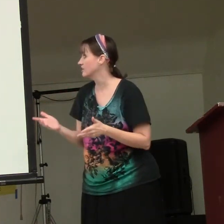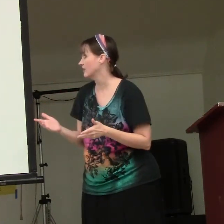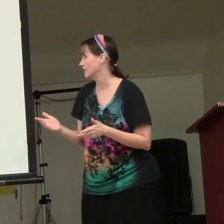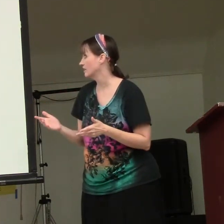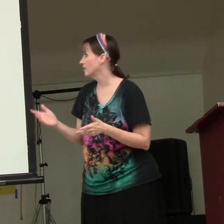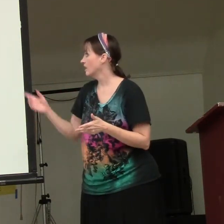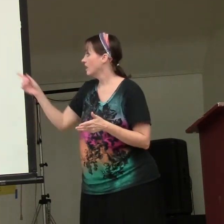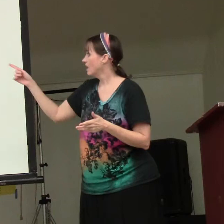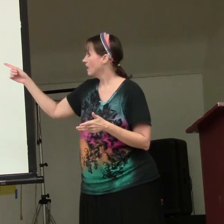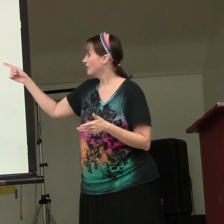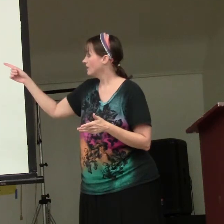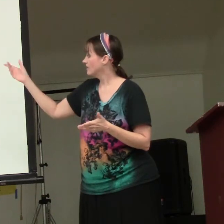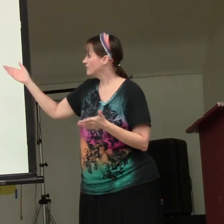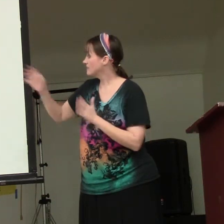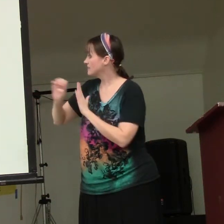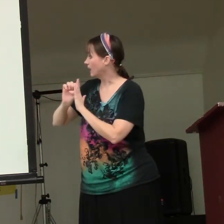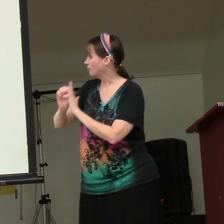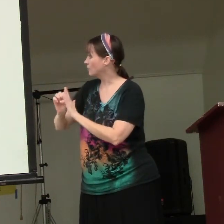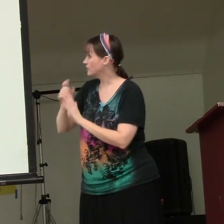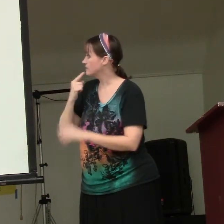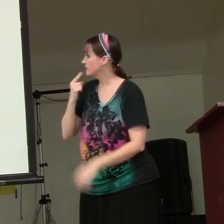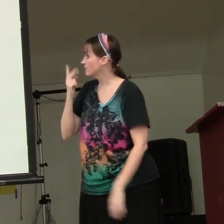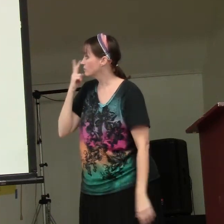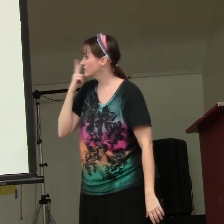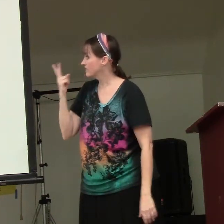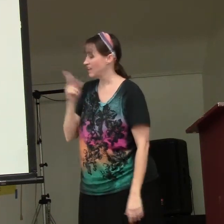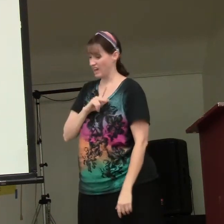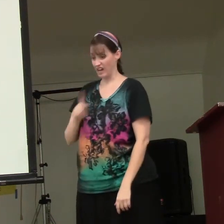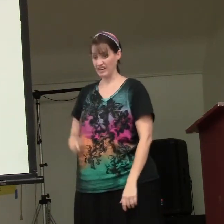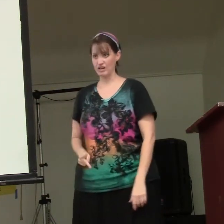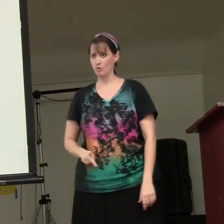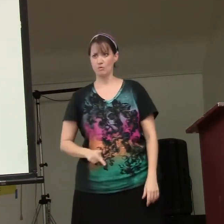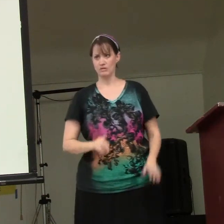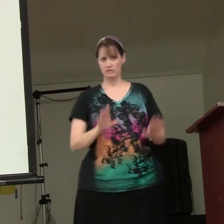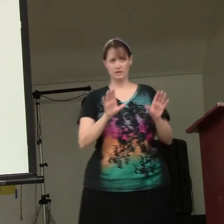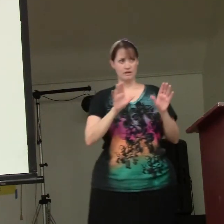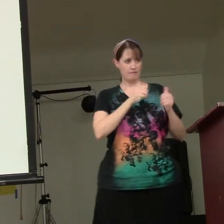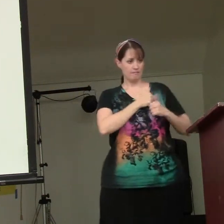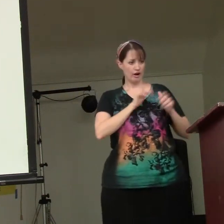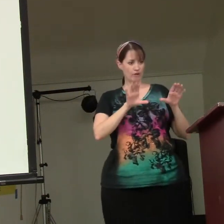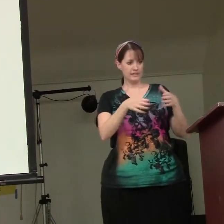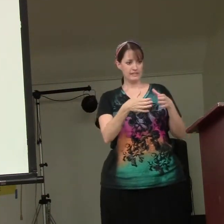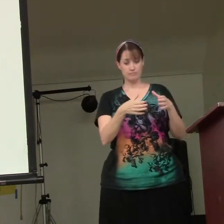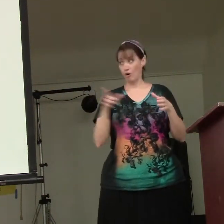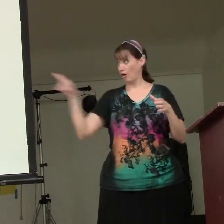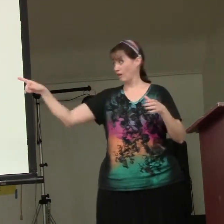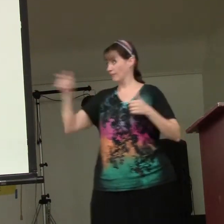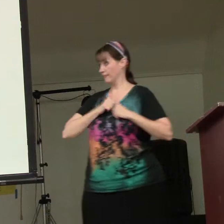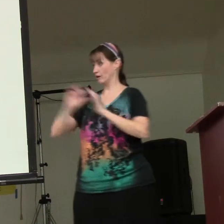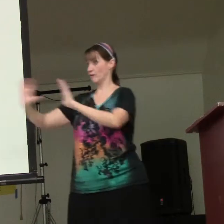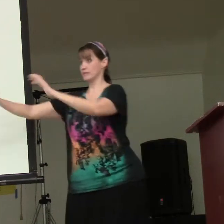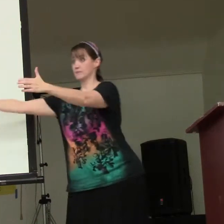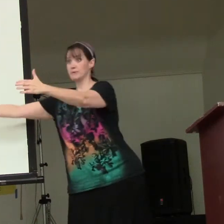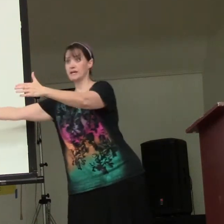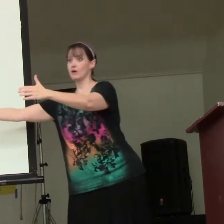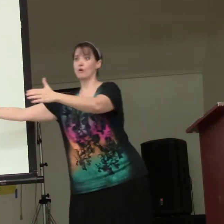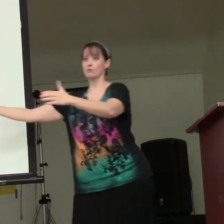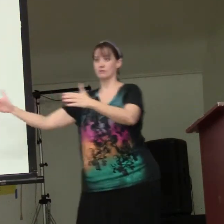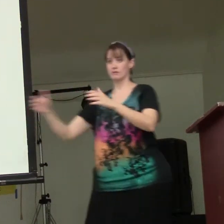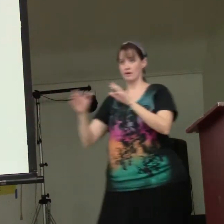everything. And in this example, we see a king who, my army is small, their army is big. Oh,